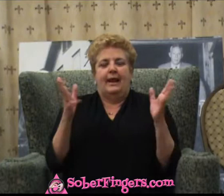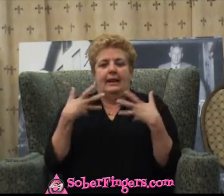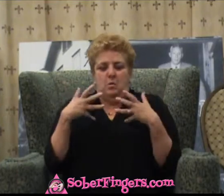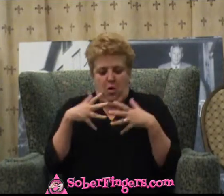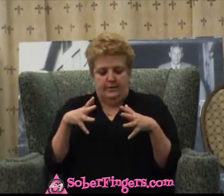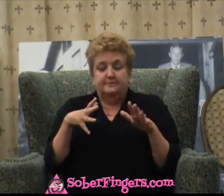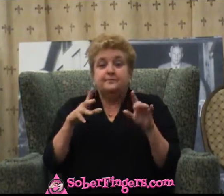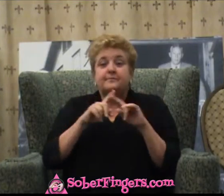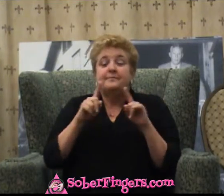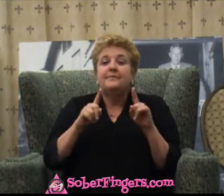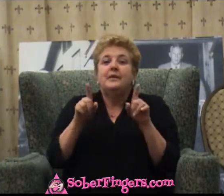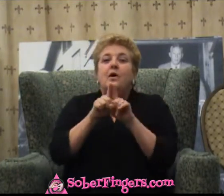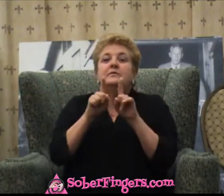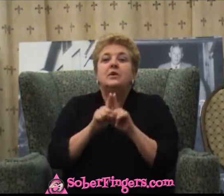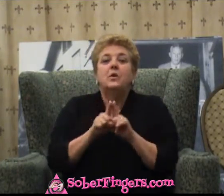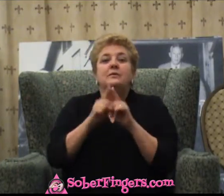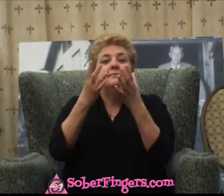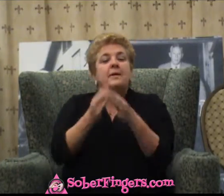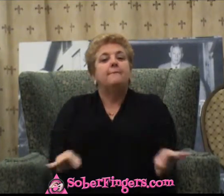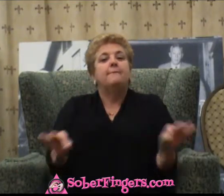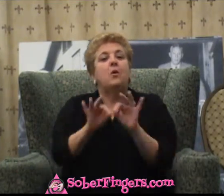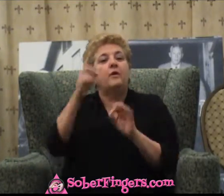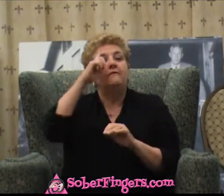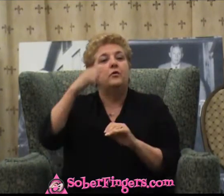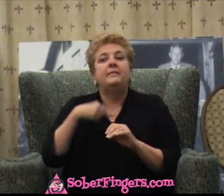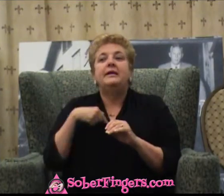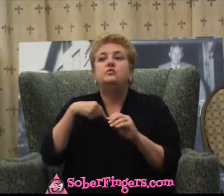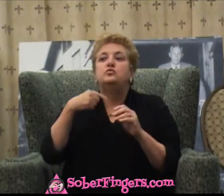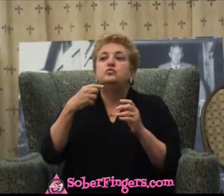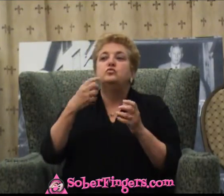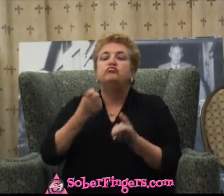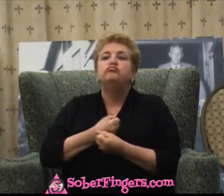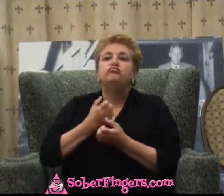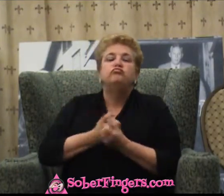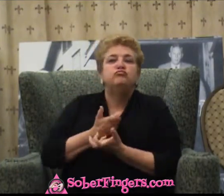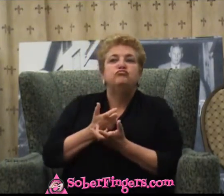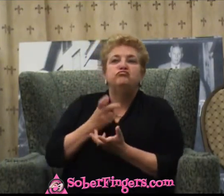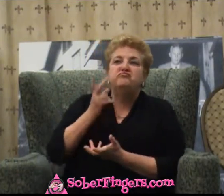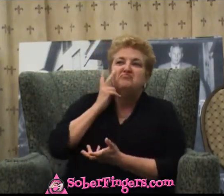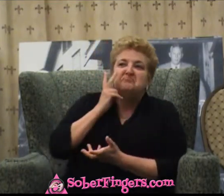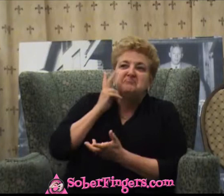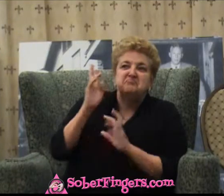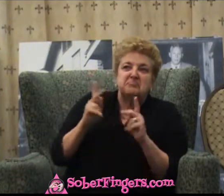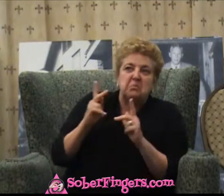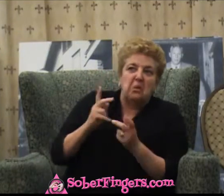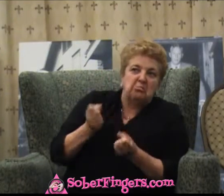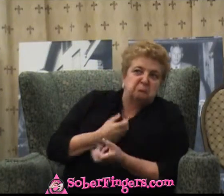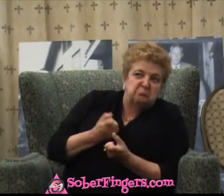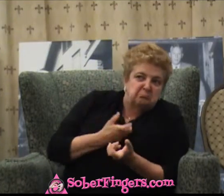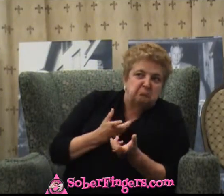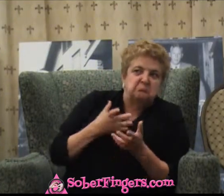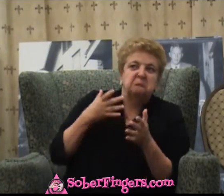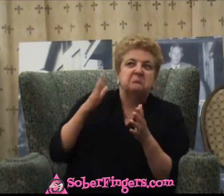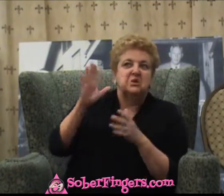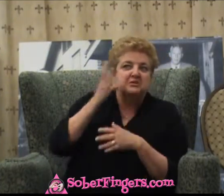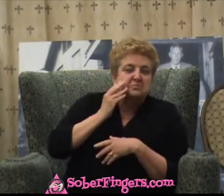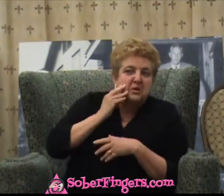it was important for me when I heard someone share their experience, their strength, and their hope, that they told me about who they were when they were